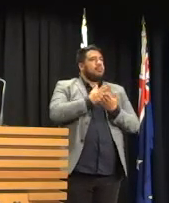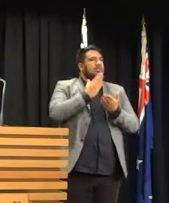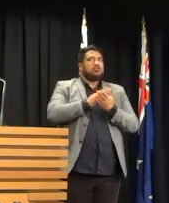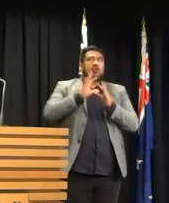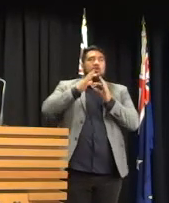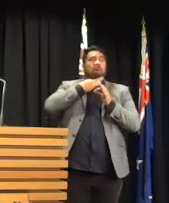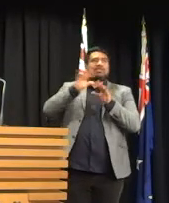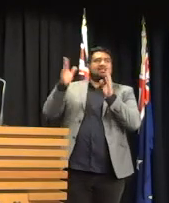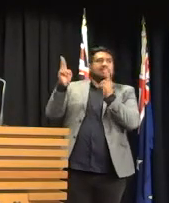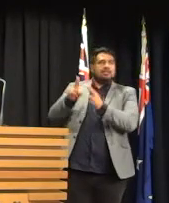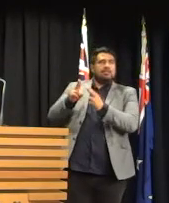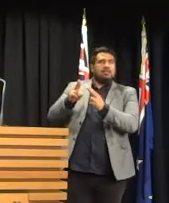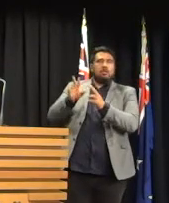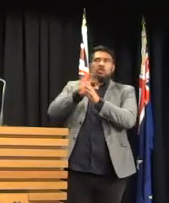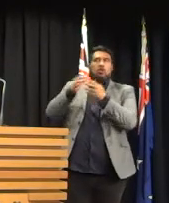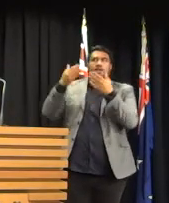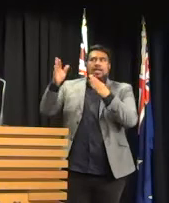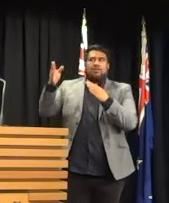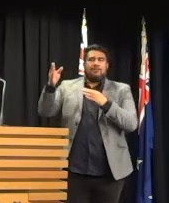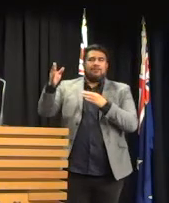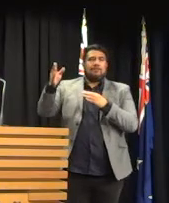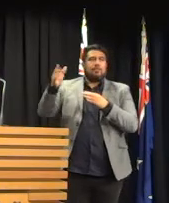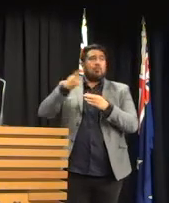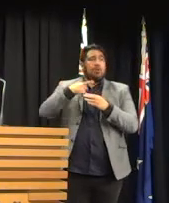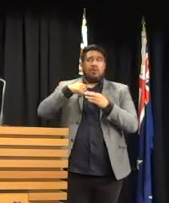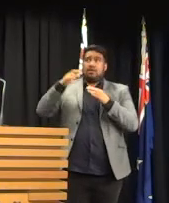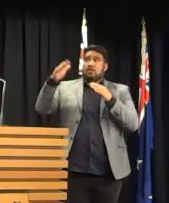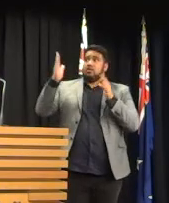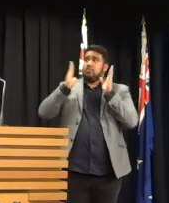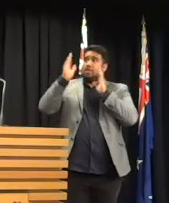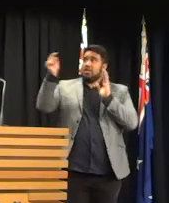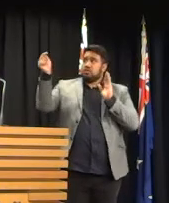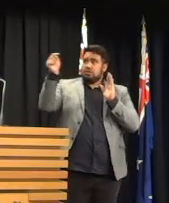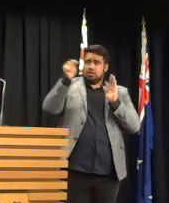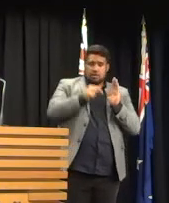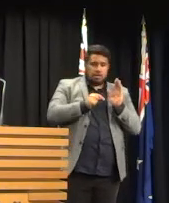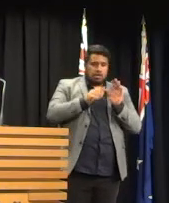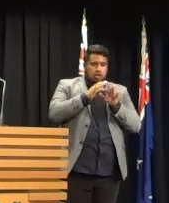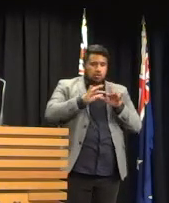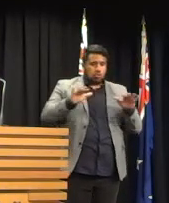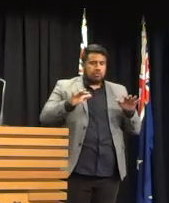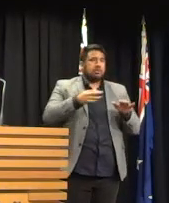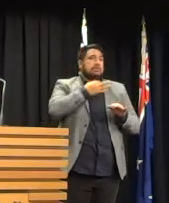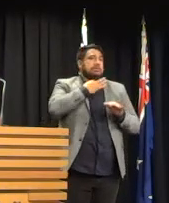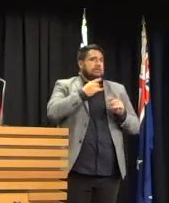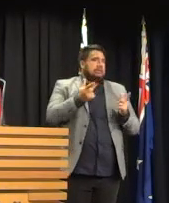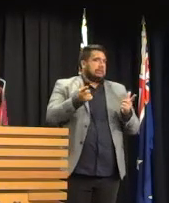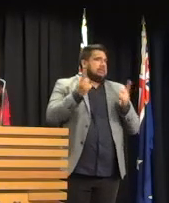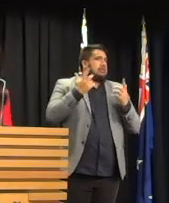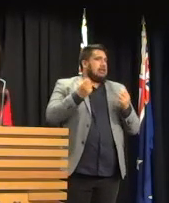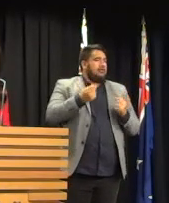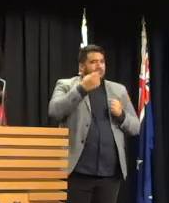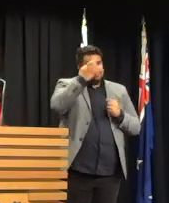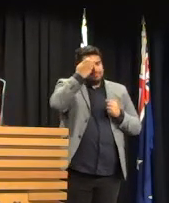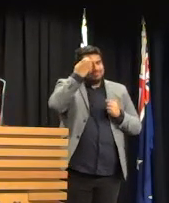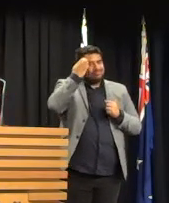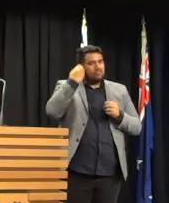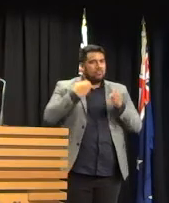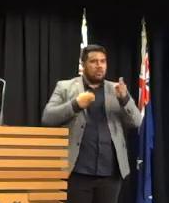in the first instance, because it is a treacherous, dangerous, lethal piece of water. But what would you do with the